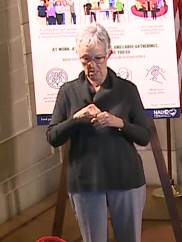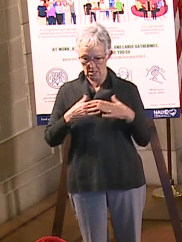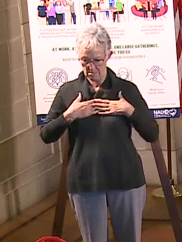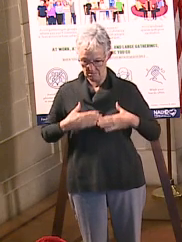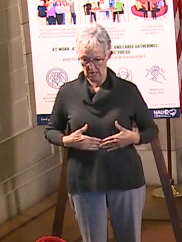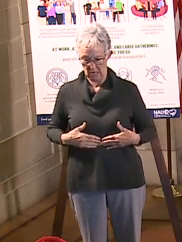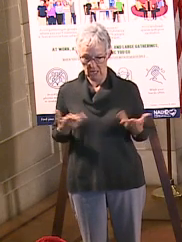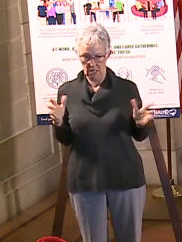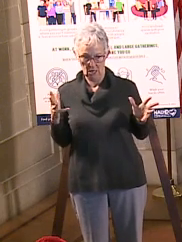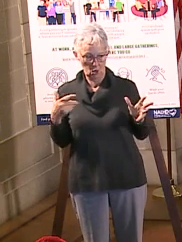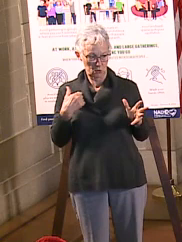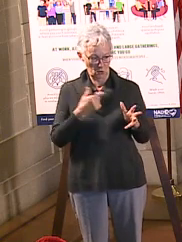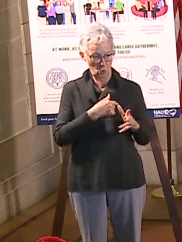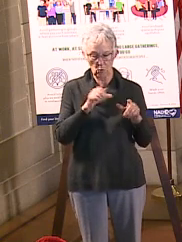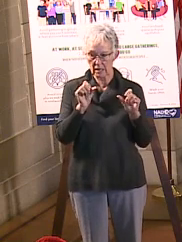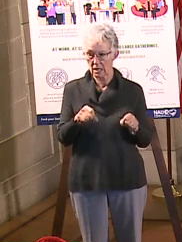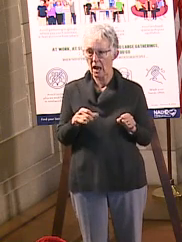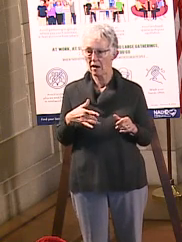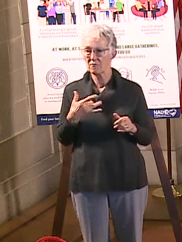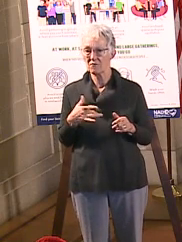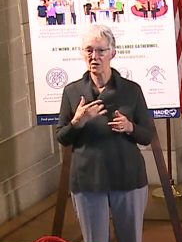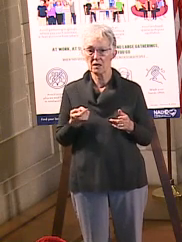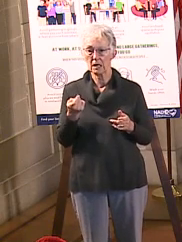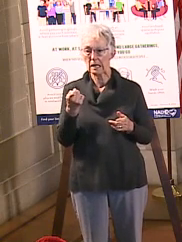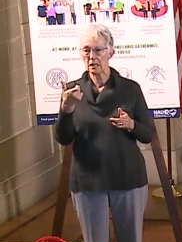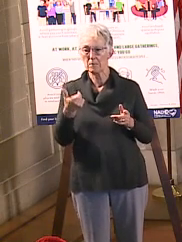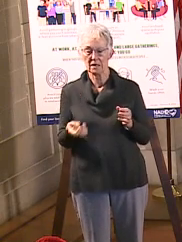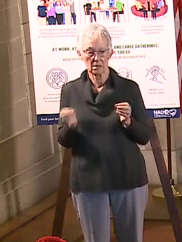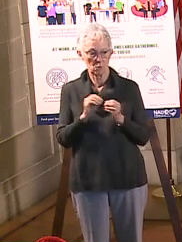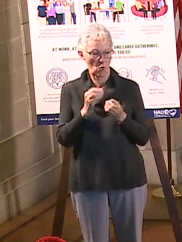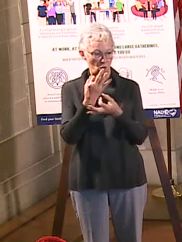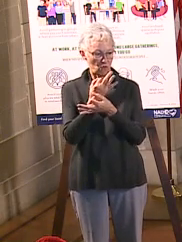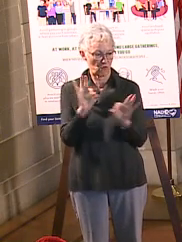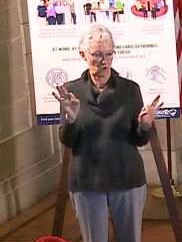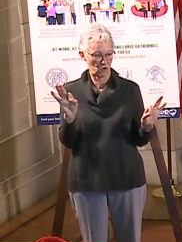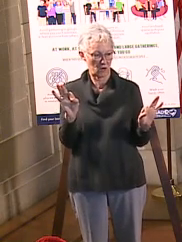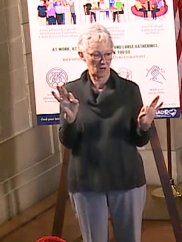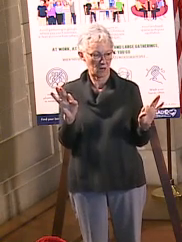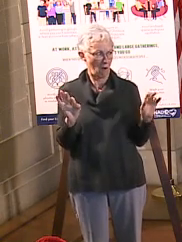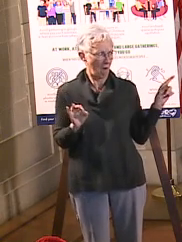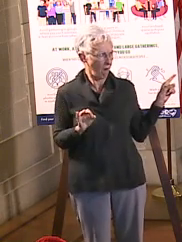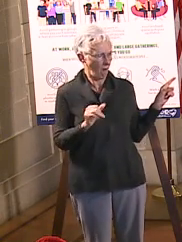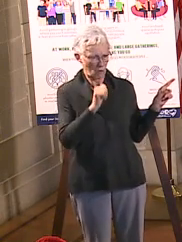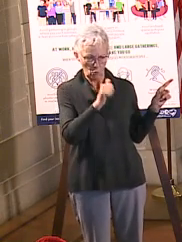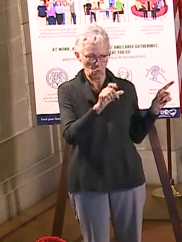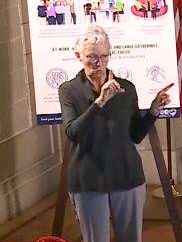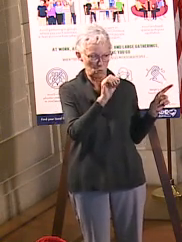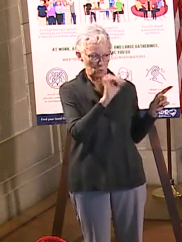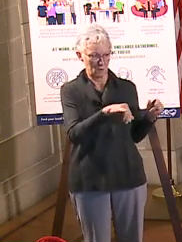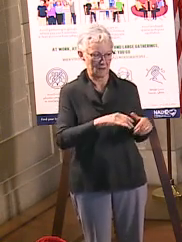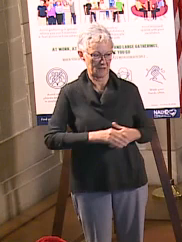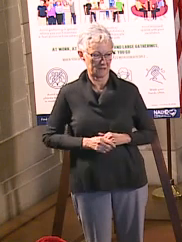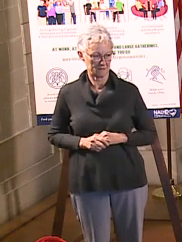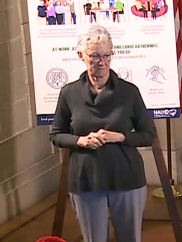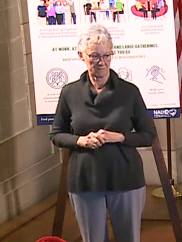let our guard down a little bit because, Don't do that. Don't let your guard down. Well,